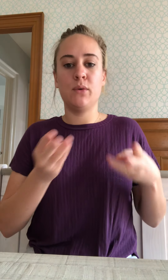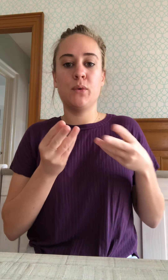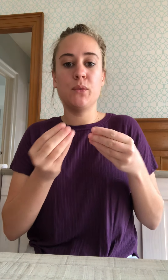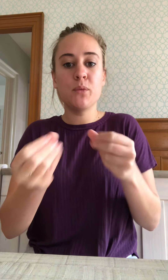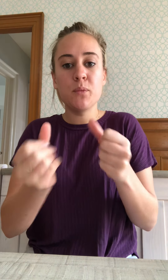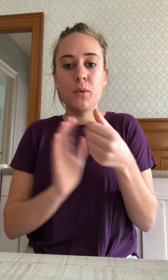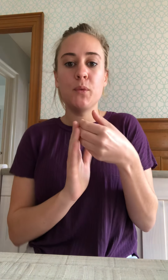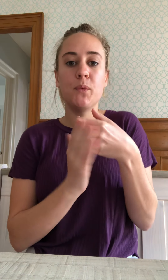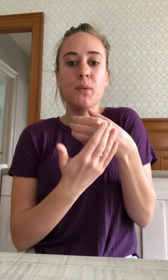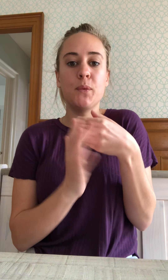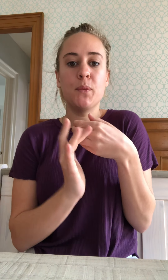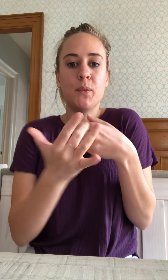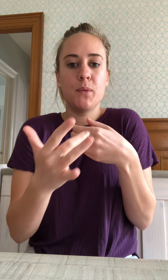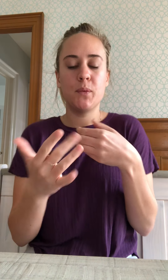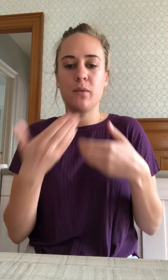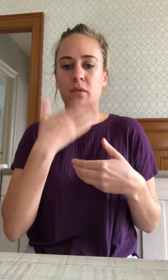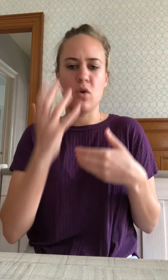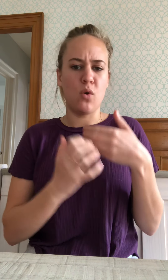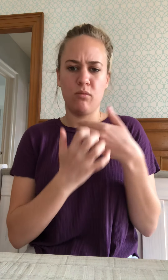them inconspicuous and strong.